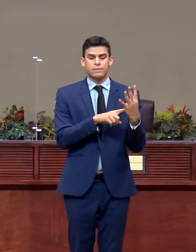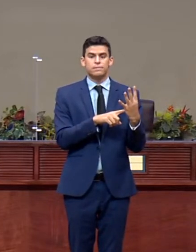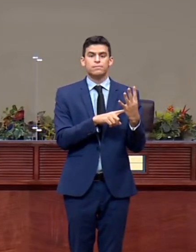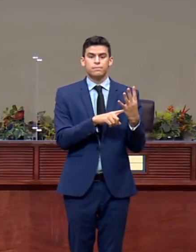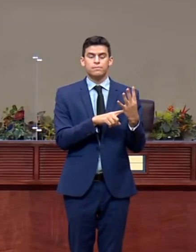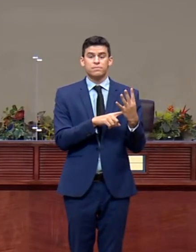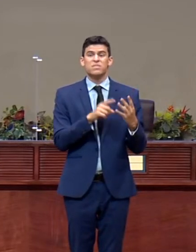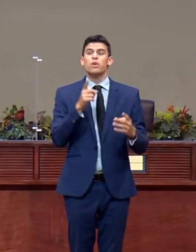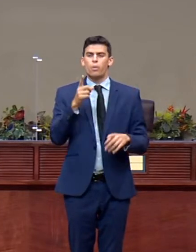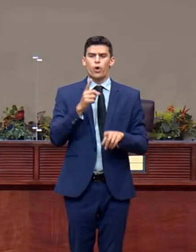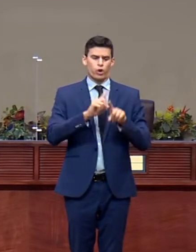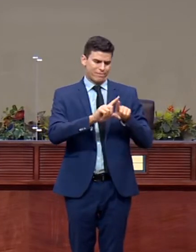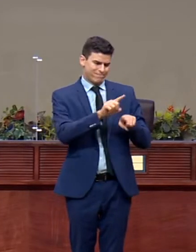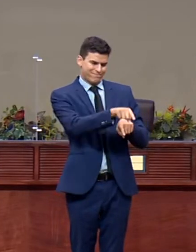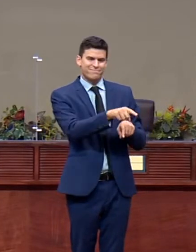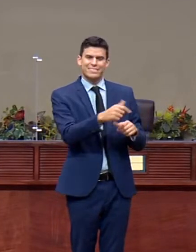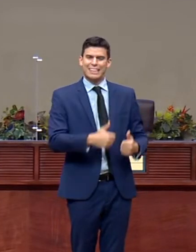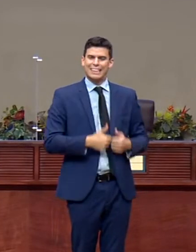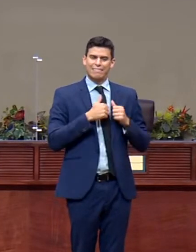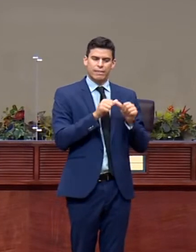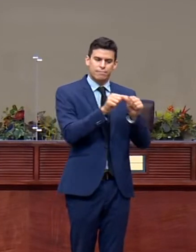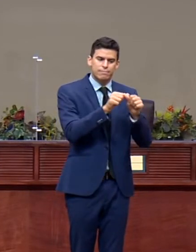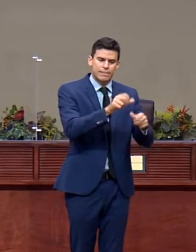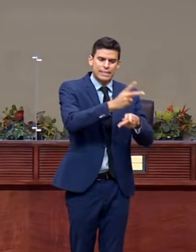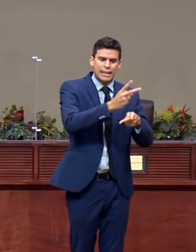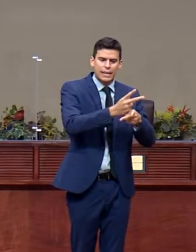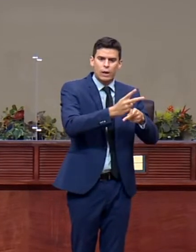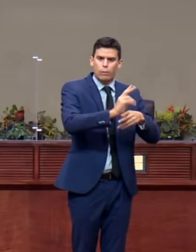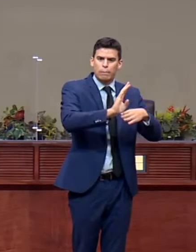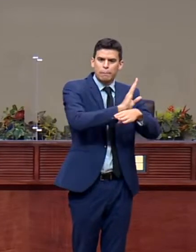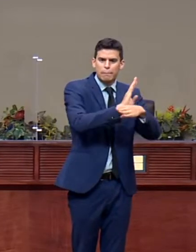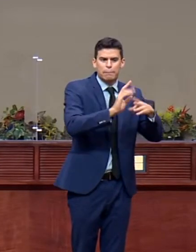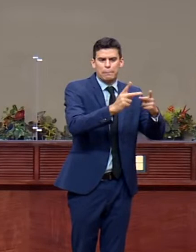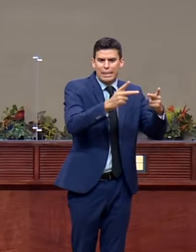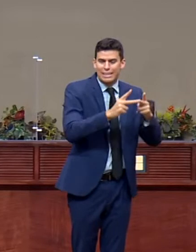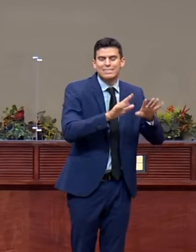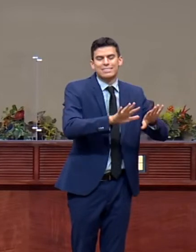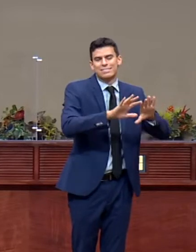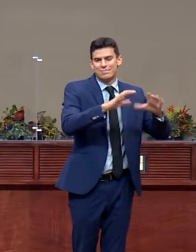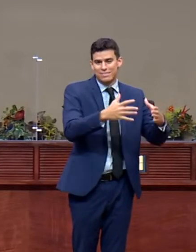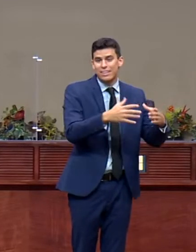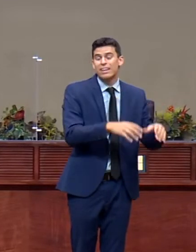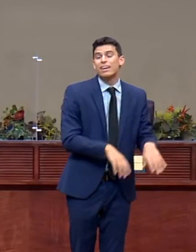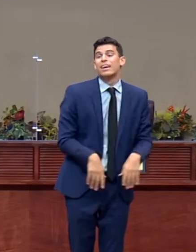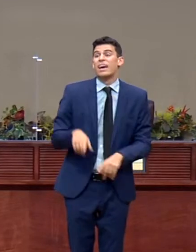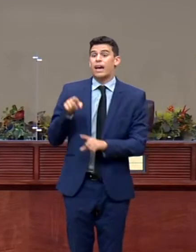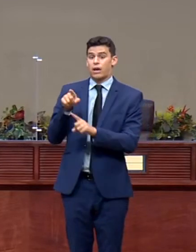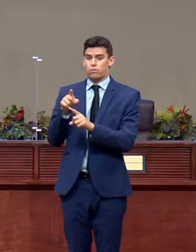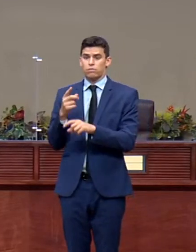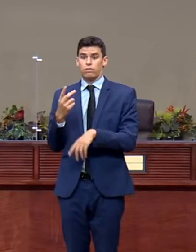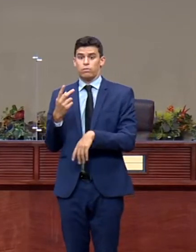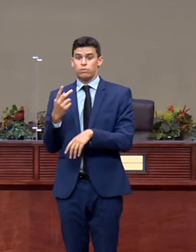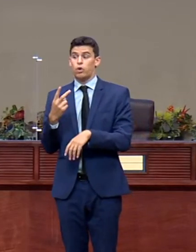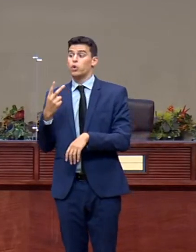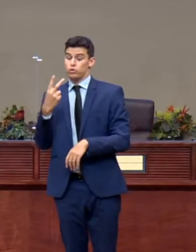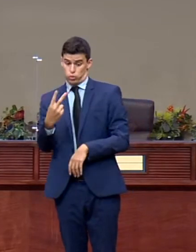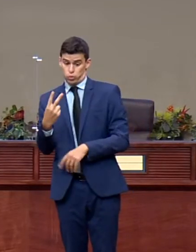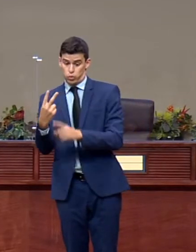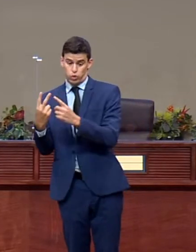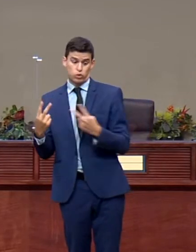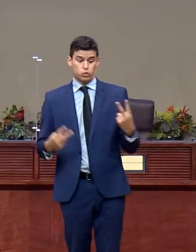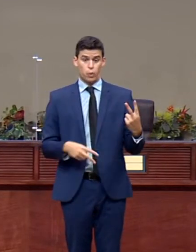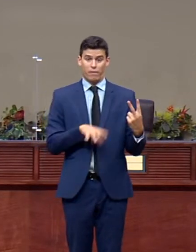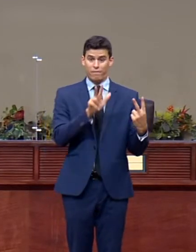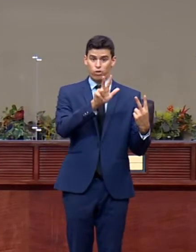care facilities, and 6 of the 32 were fully vaccinated. 2 of the 32, and that